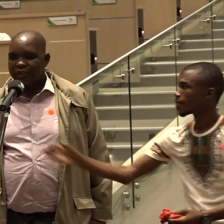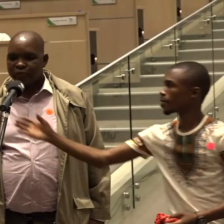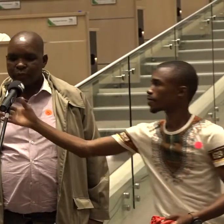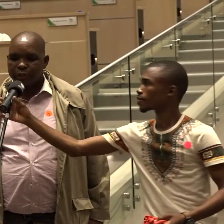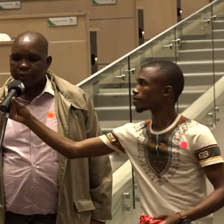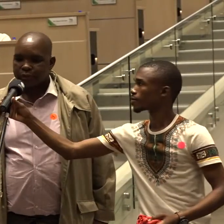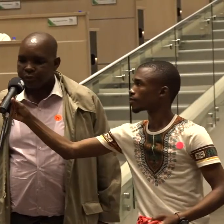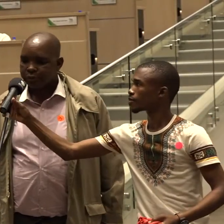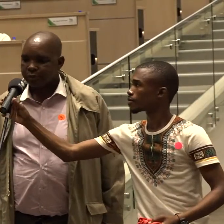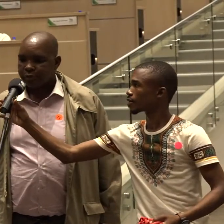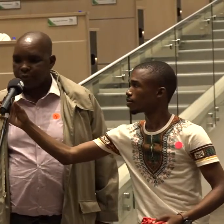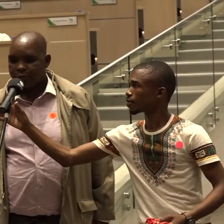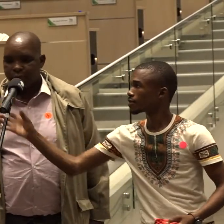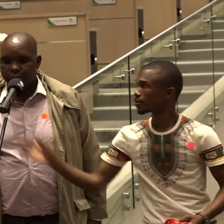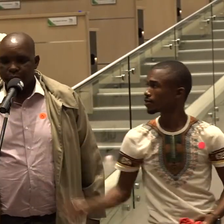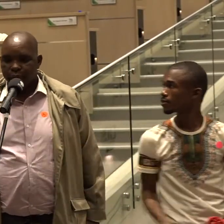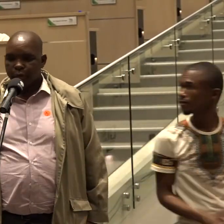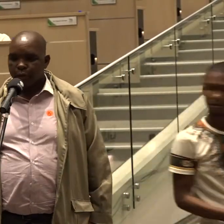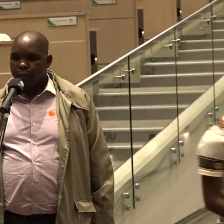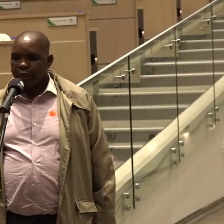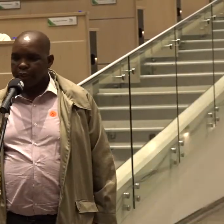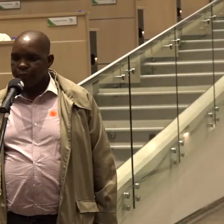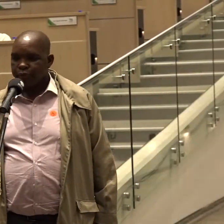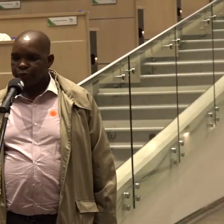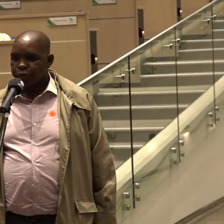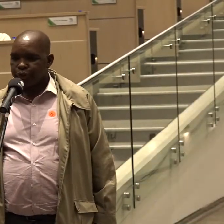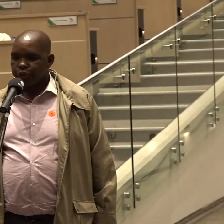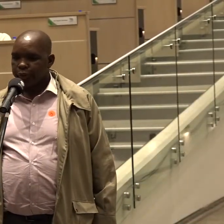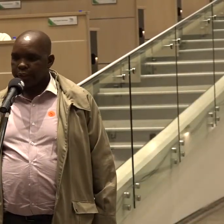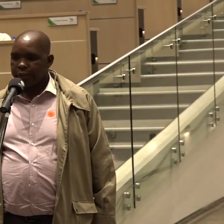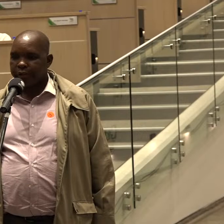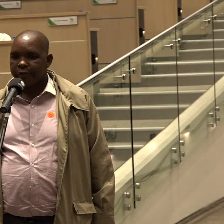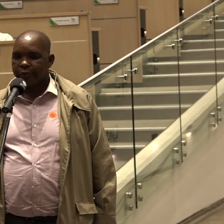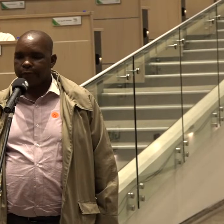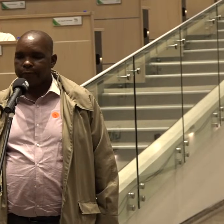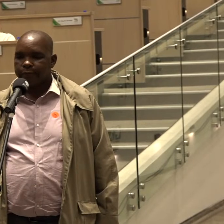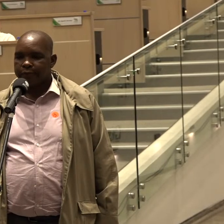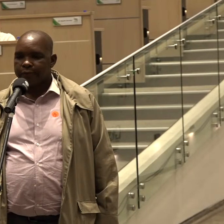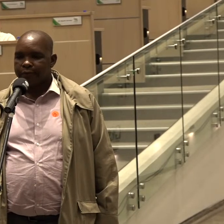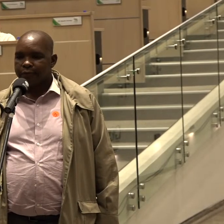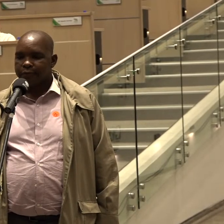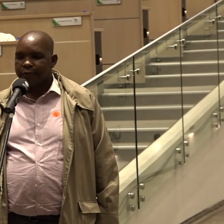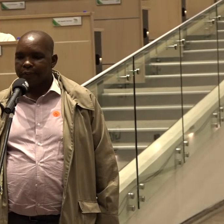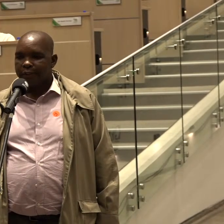thanks very much my name is George Trini